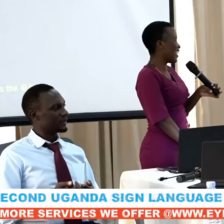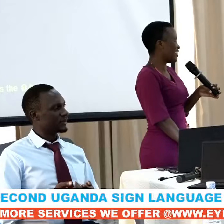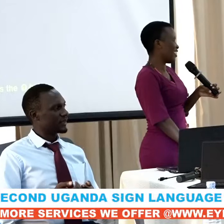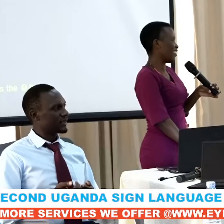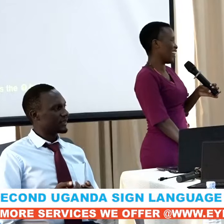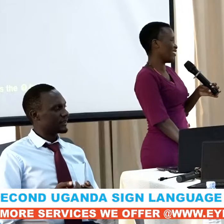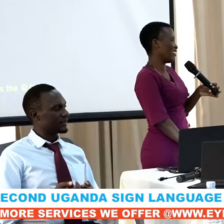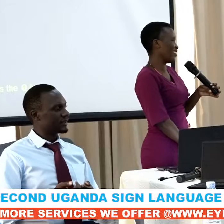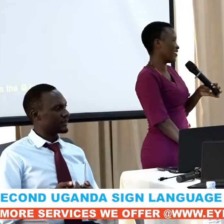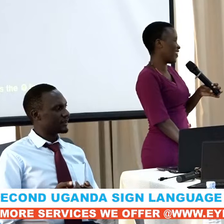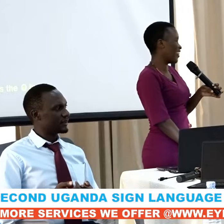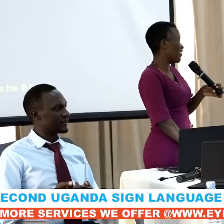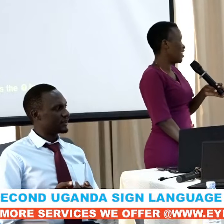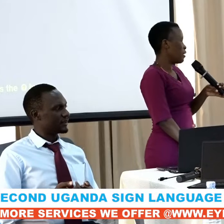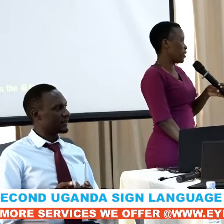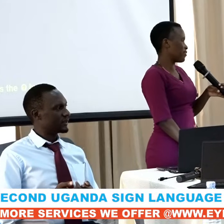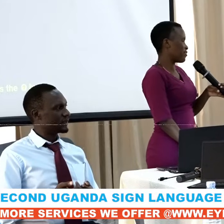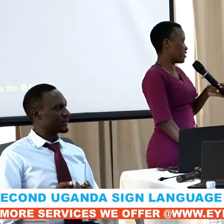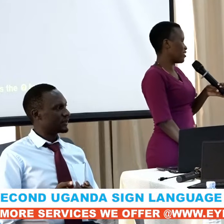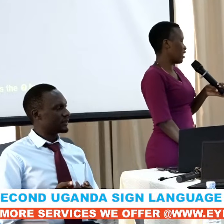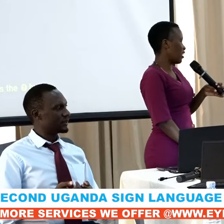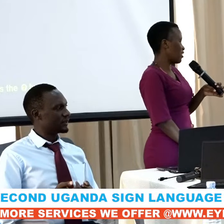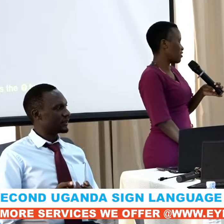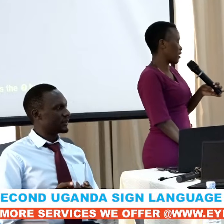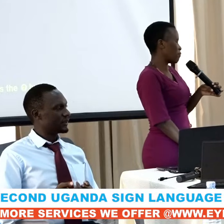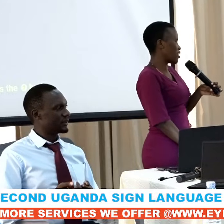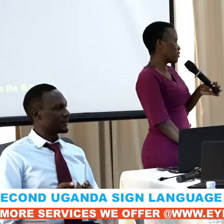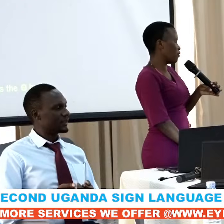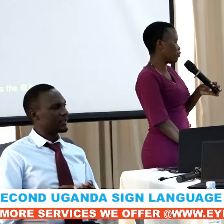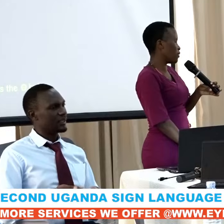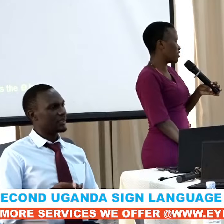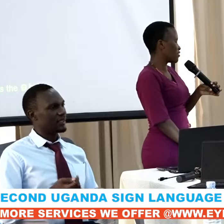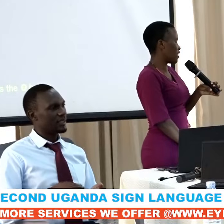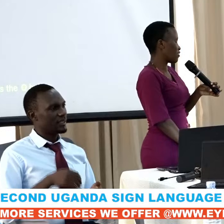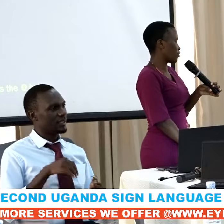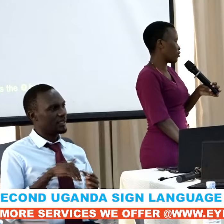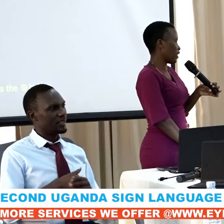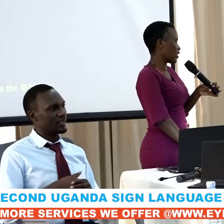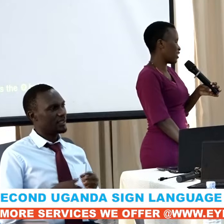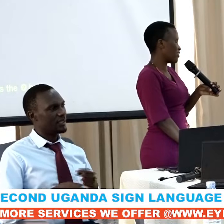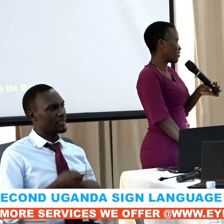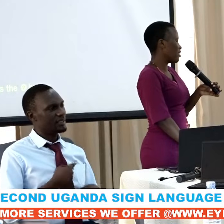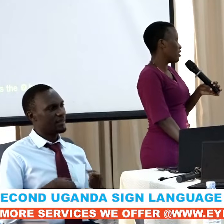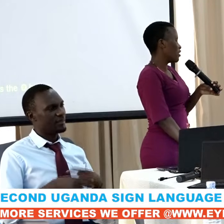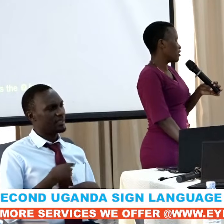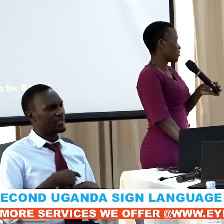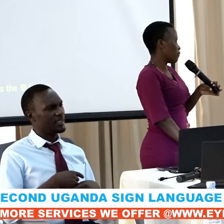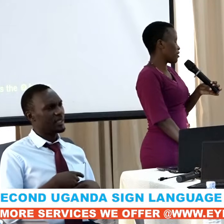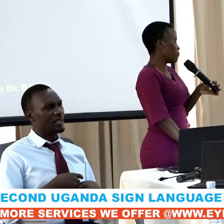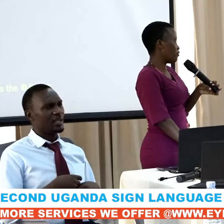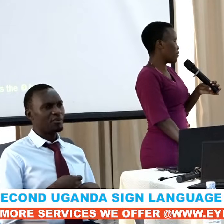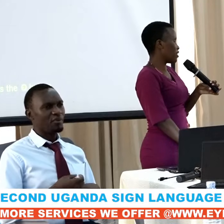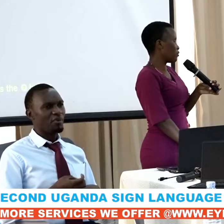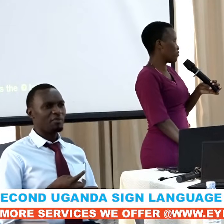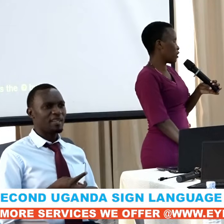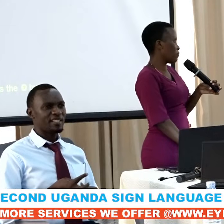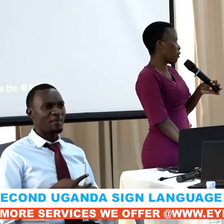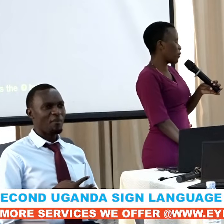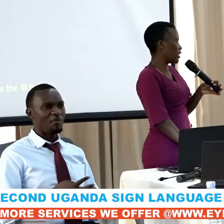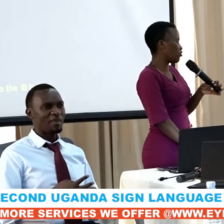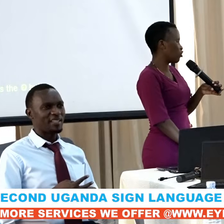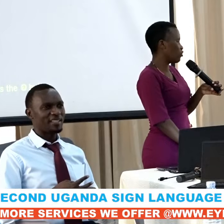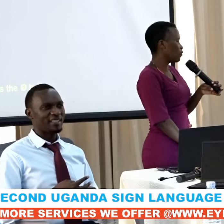sideboards, and the whole house looks wow. But in the disability movement, that's not the case. In disability movement,